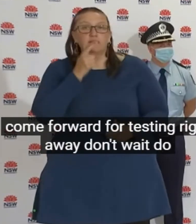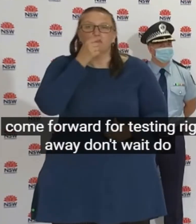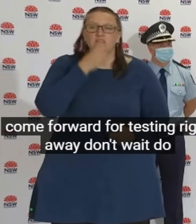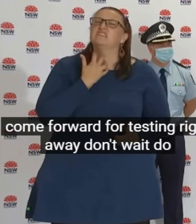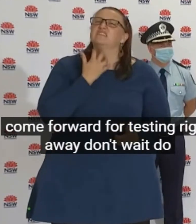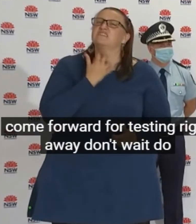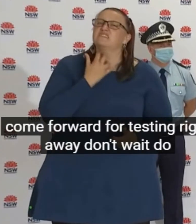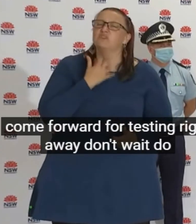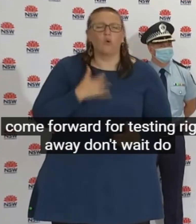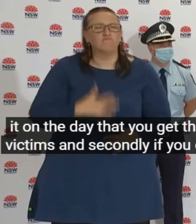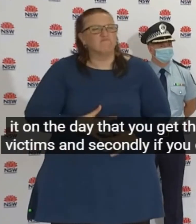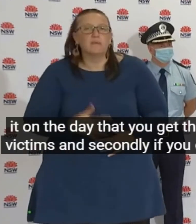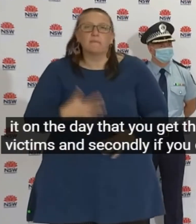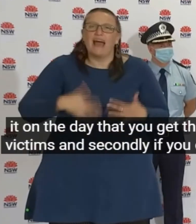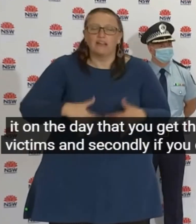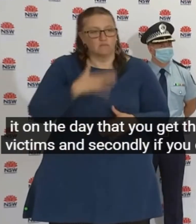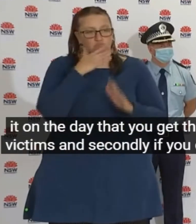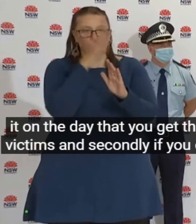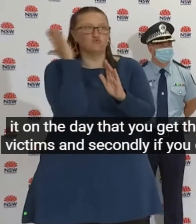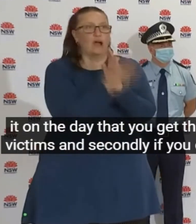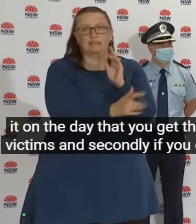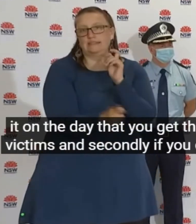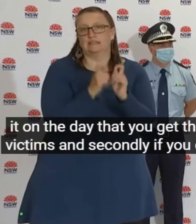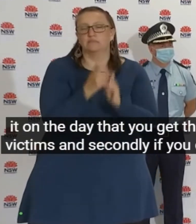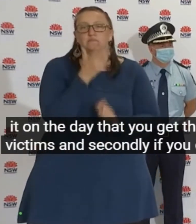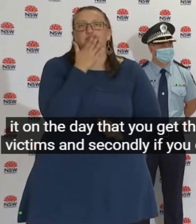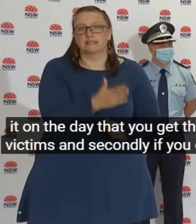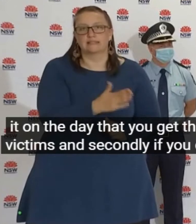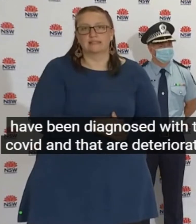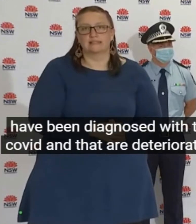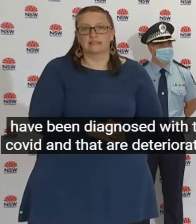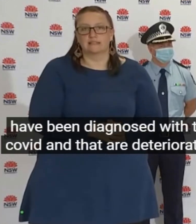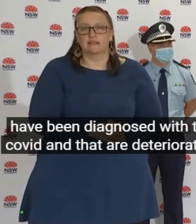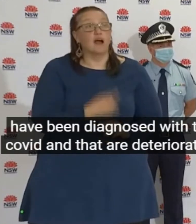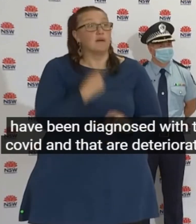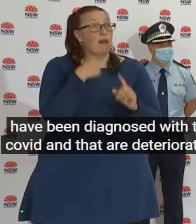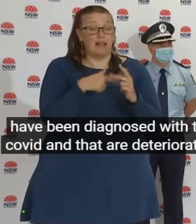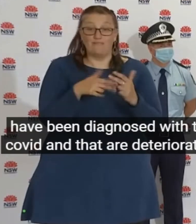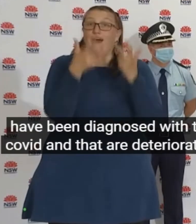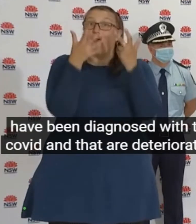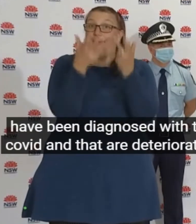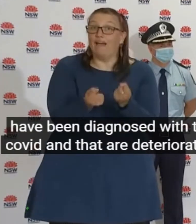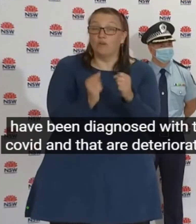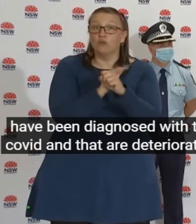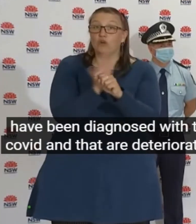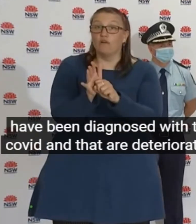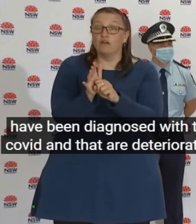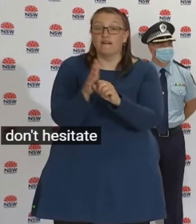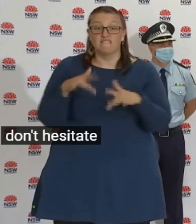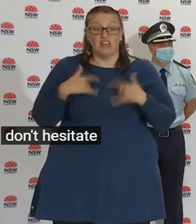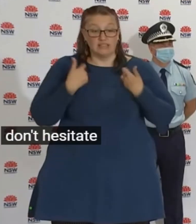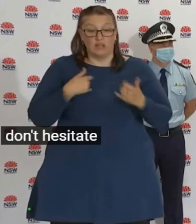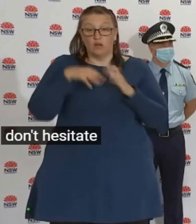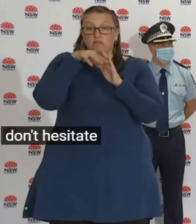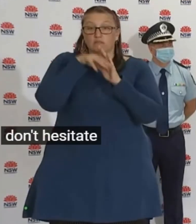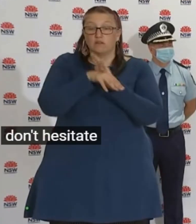secondly, if you have been diagnosed with the COVID and are deteriorating, don't hesitate. Call 000 if you need to go to